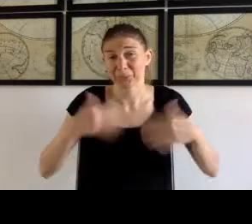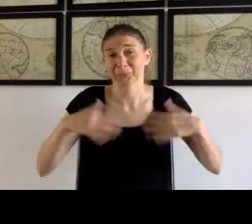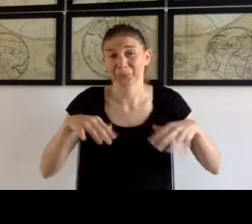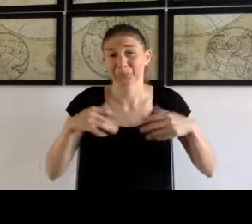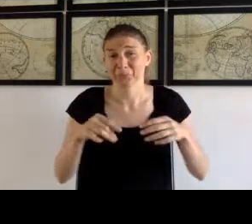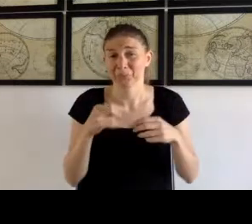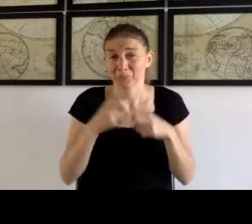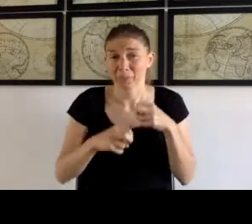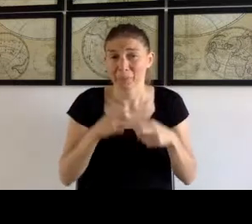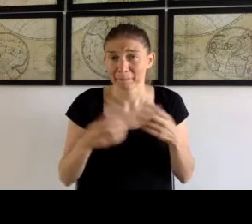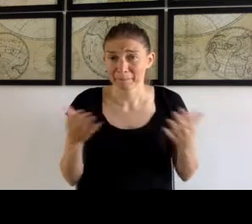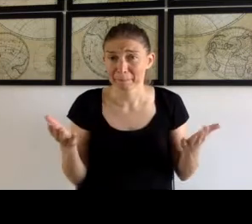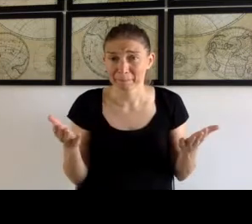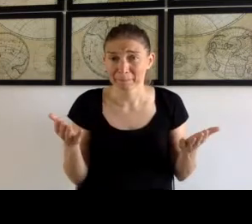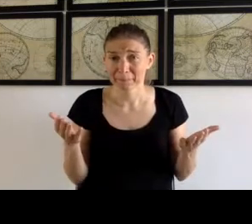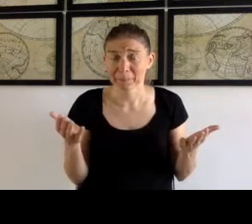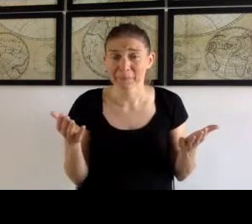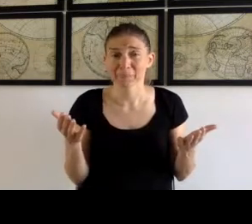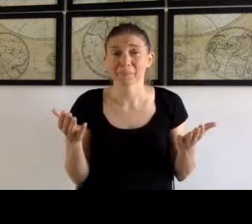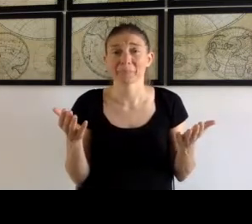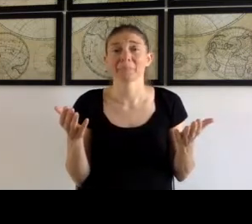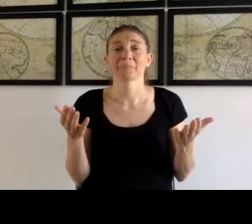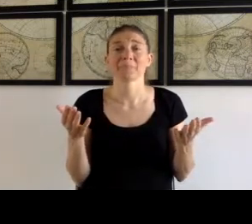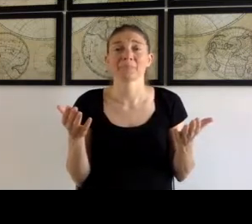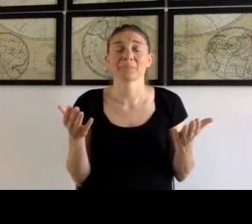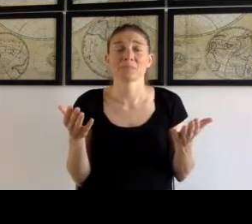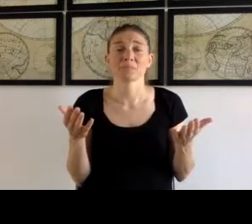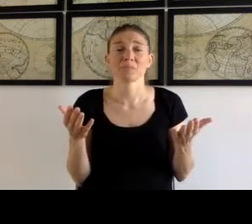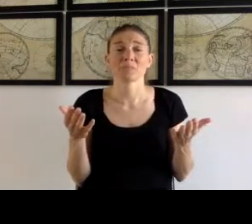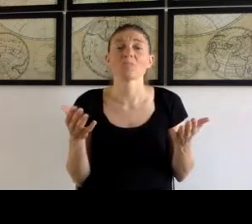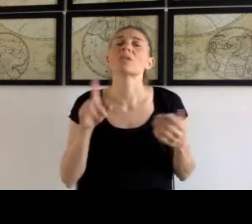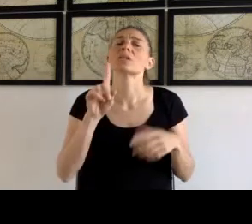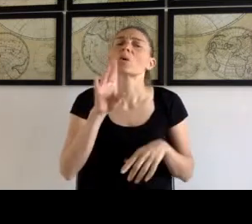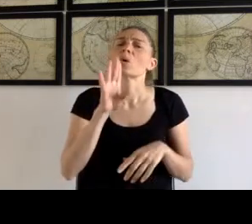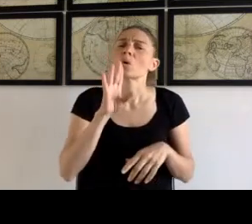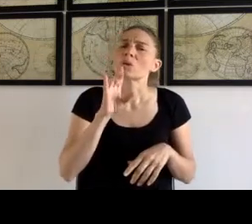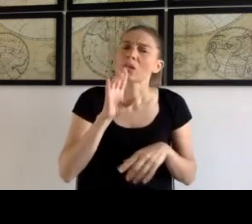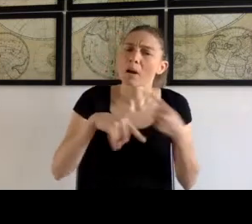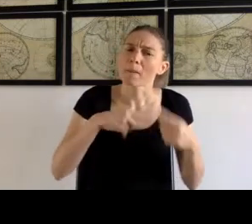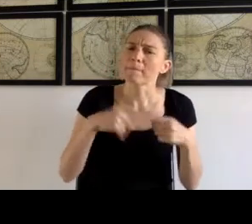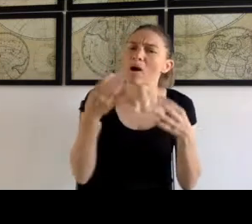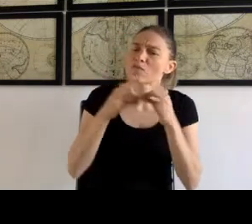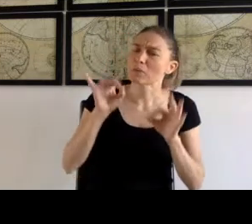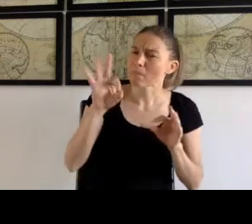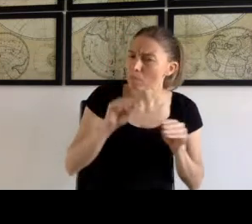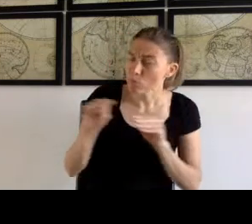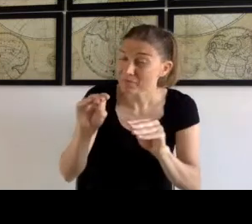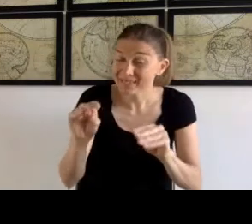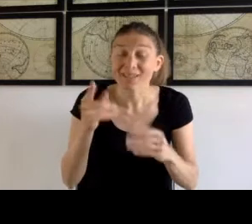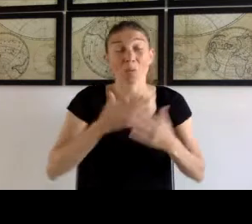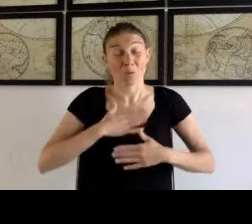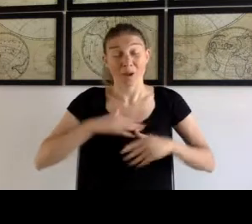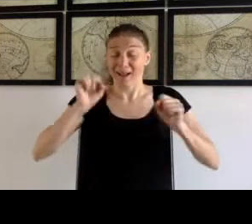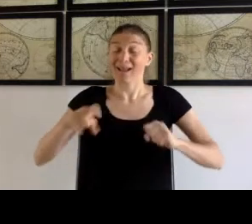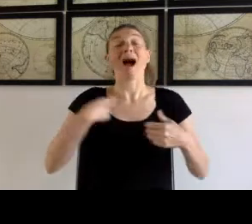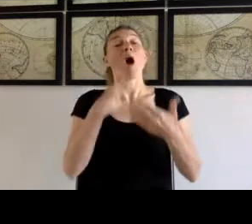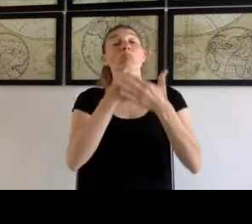other. So if you speak about the freedom of movement, the assessment is a very, very